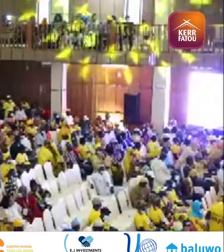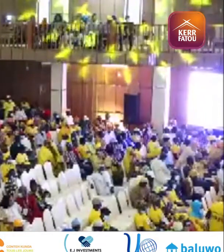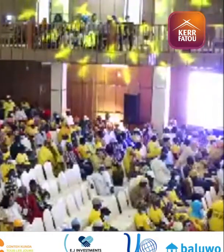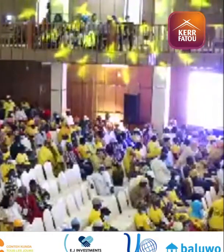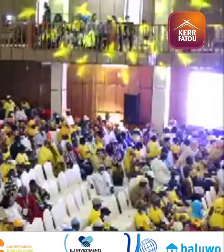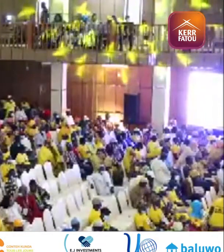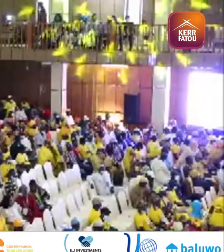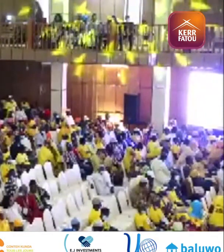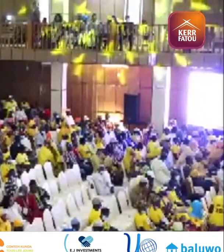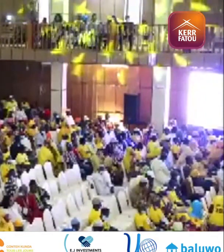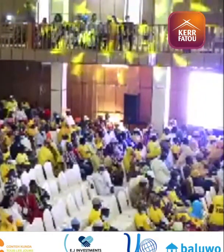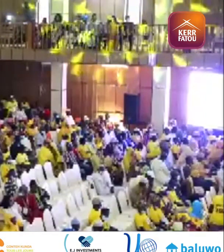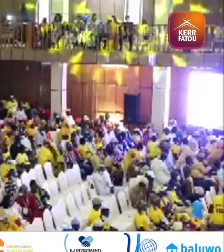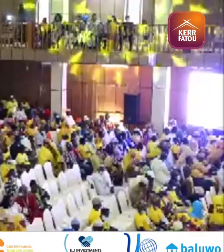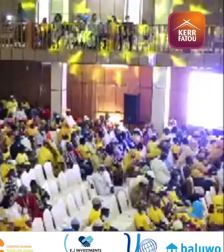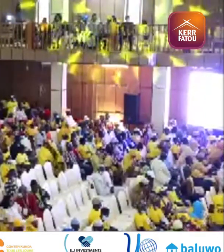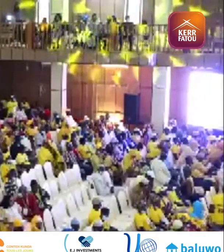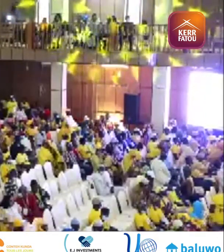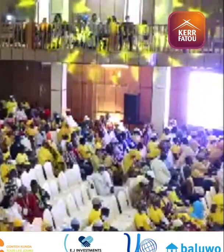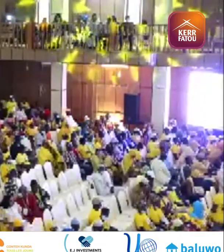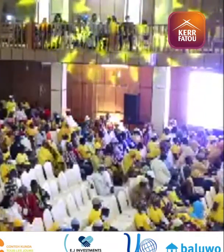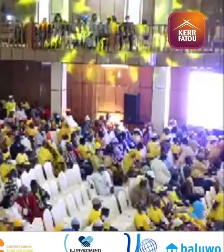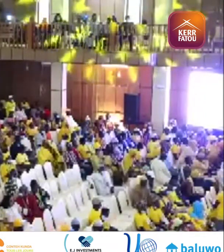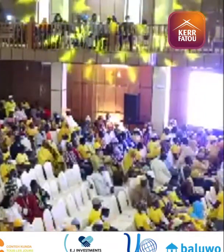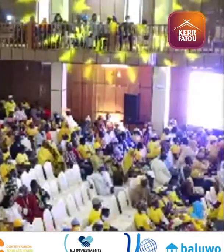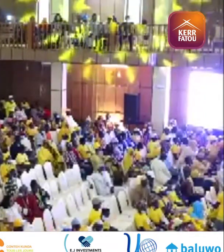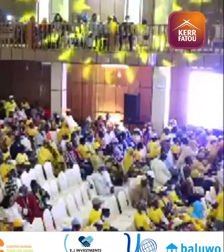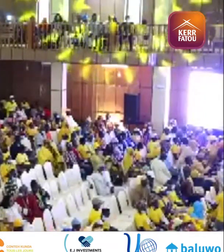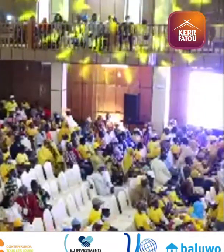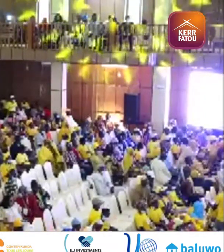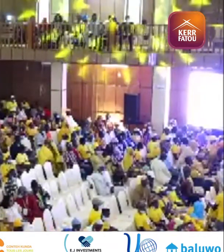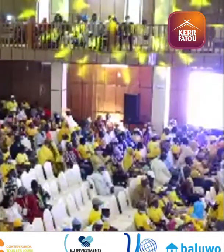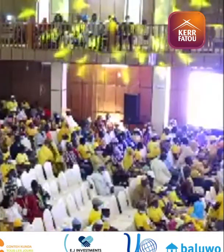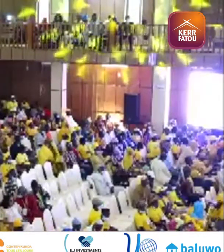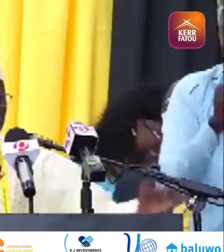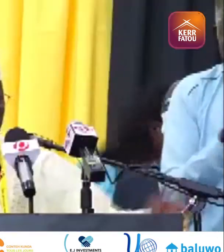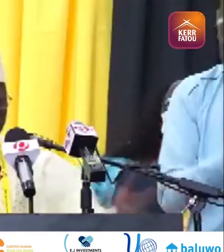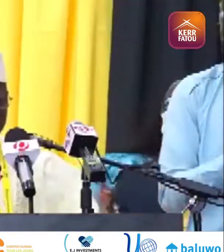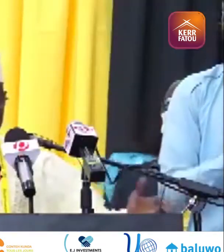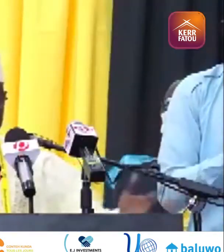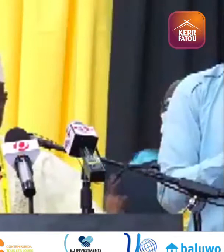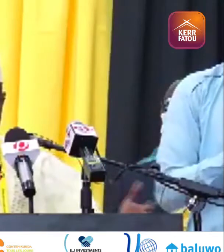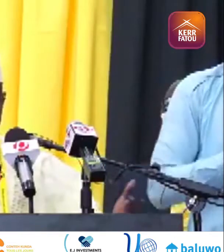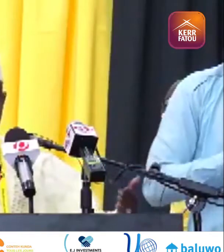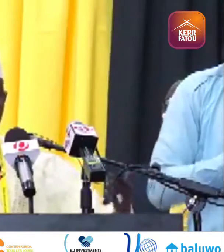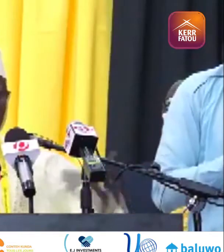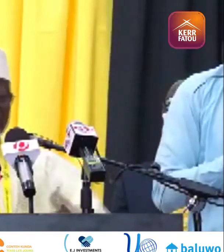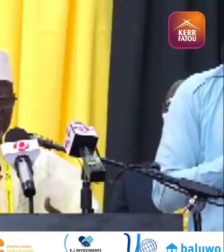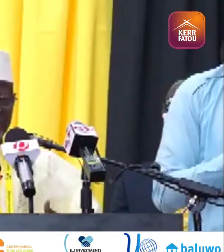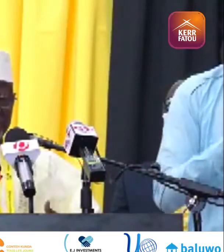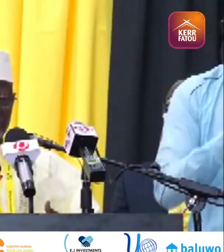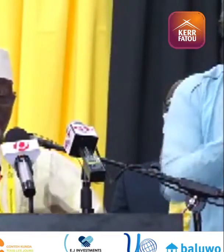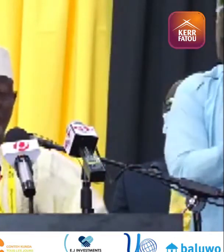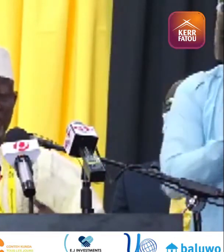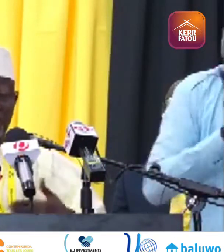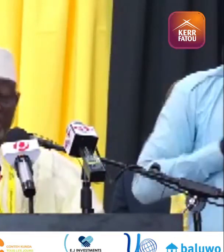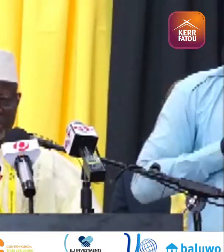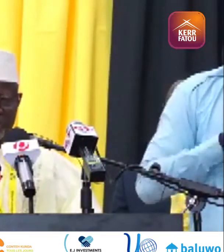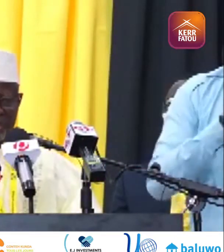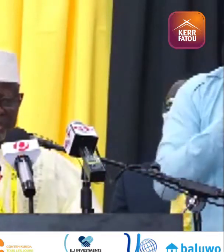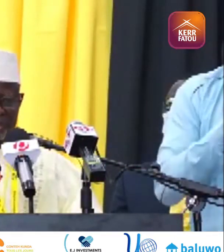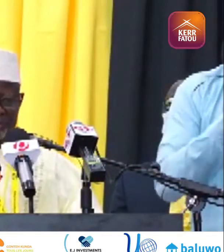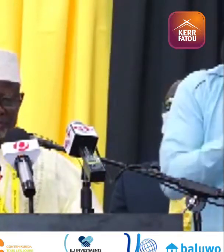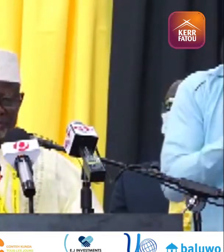is seeking to be voted into office. And that's the contrast. It is we who fund